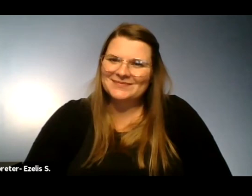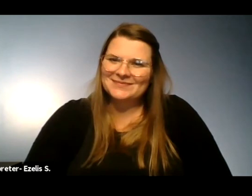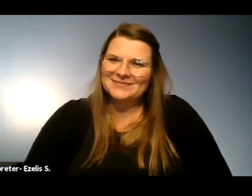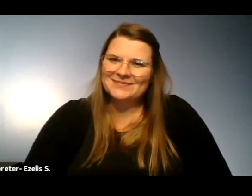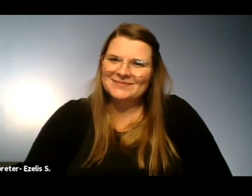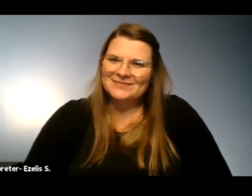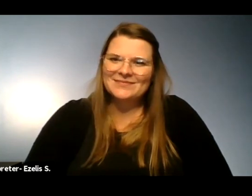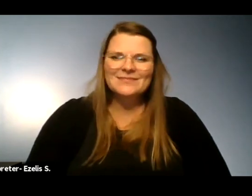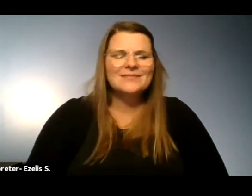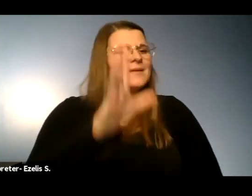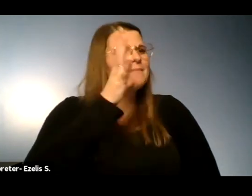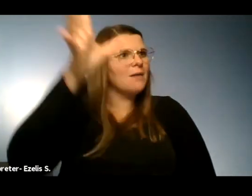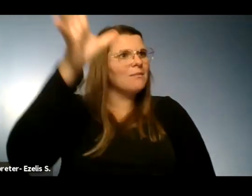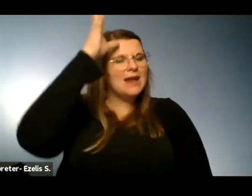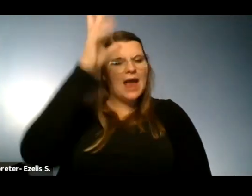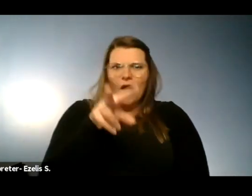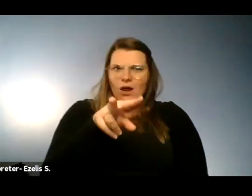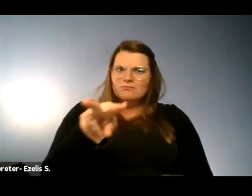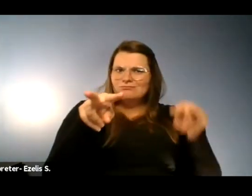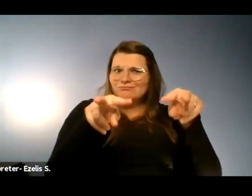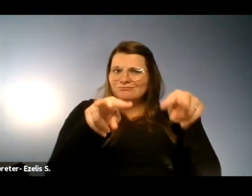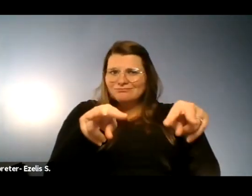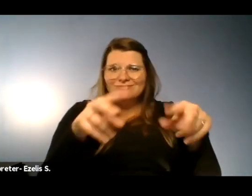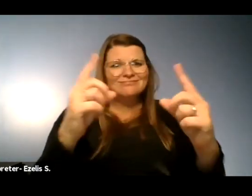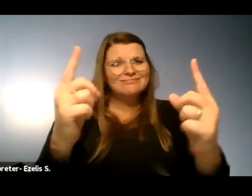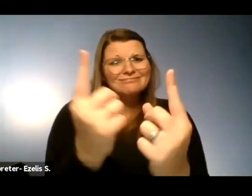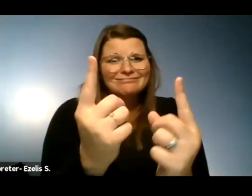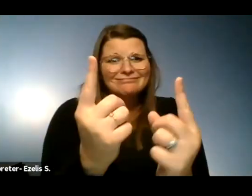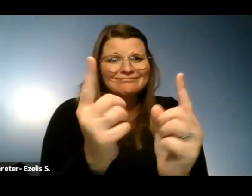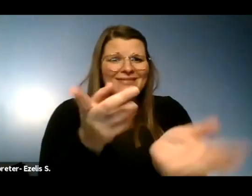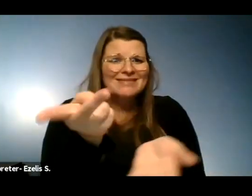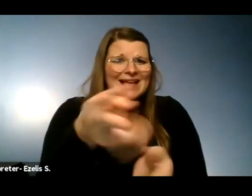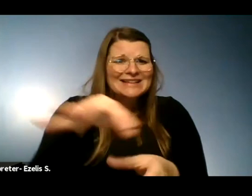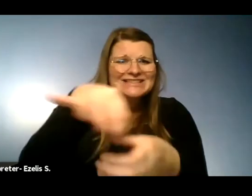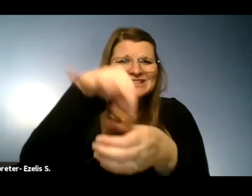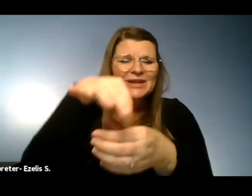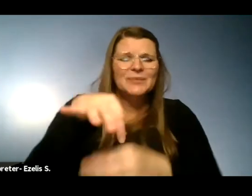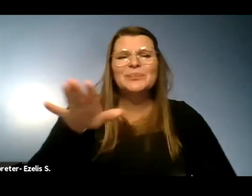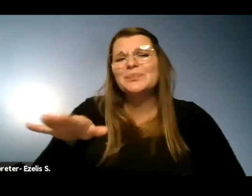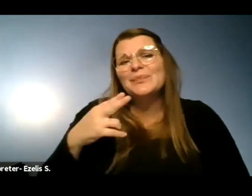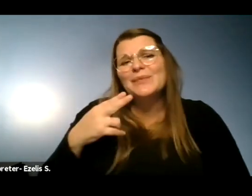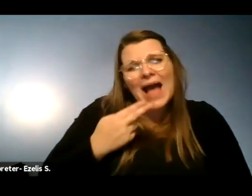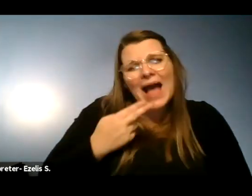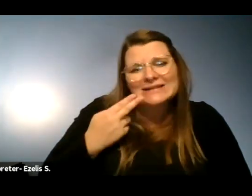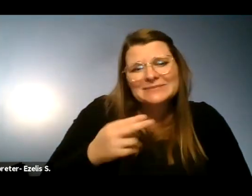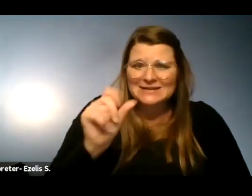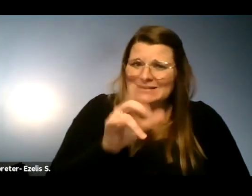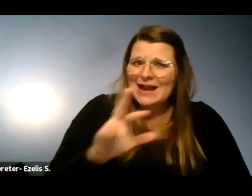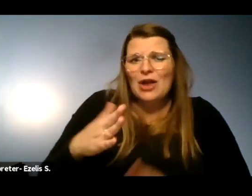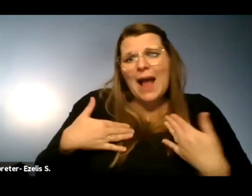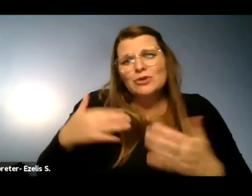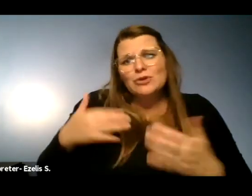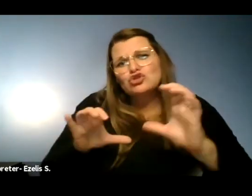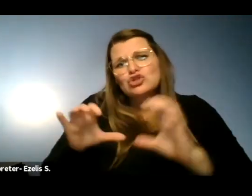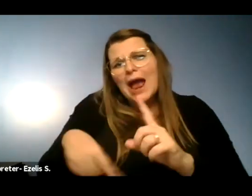Mom and Dad watched from the doorway as Skylar and Maisie had tea. "Look, honey, Skylar's happy to chat when he